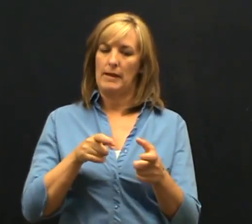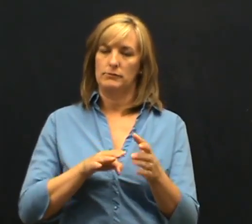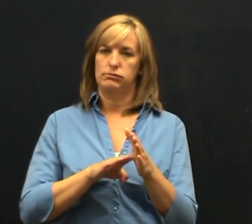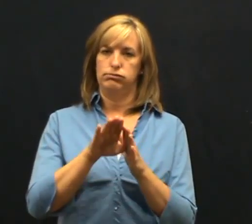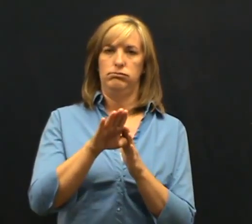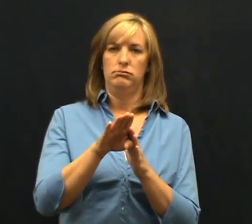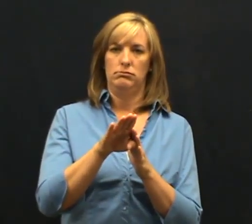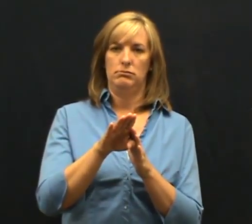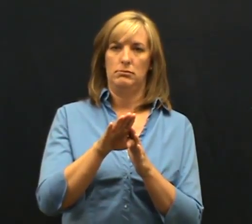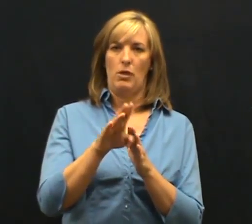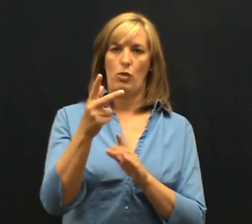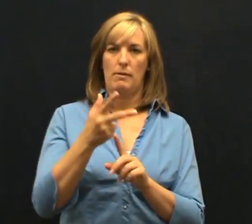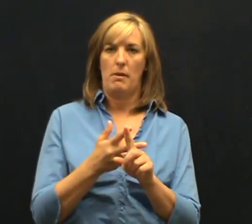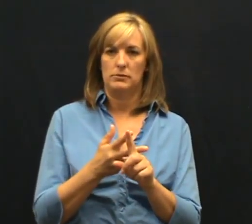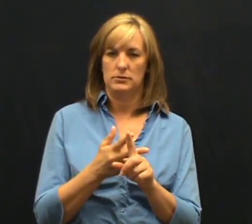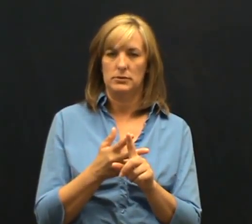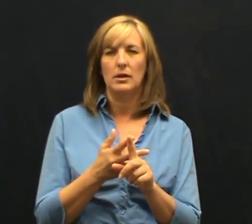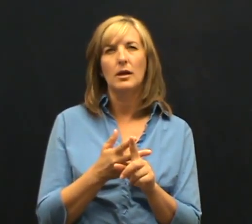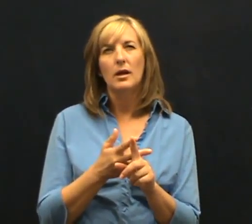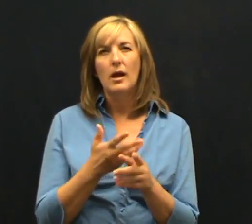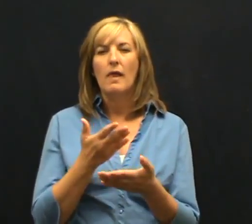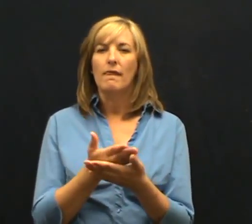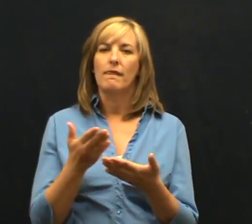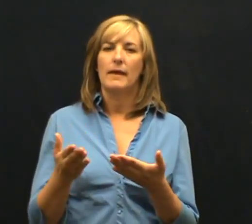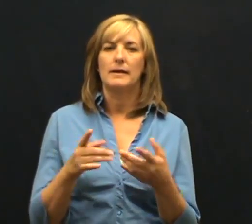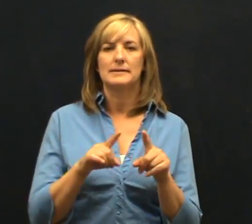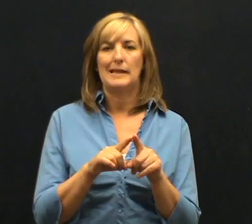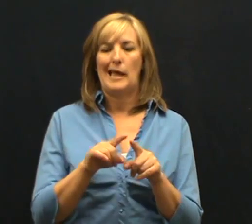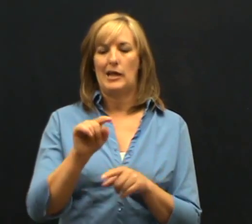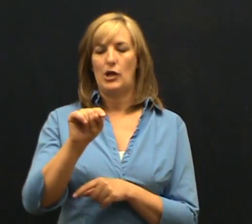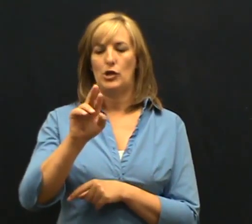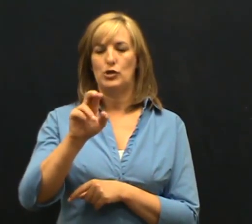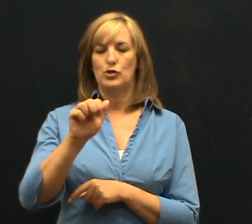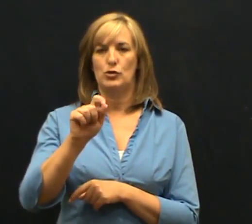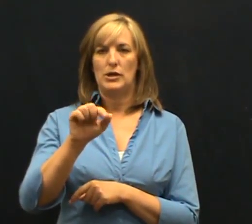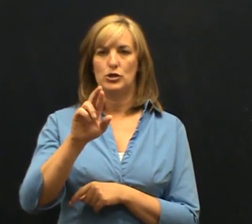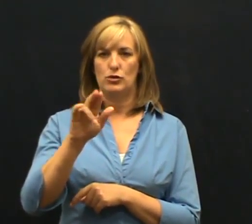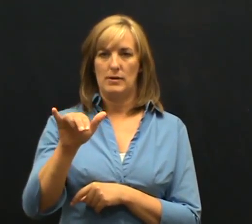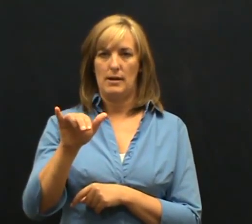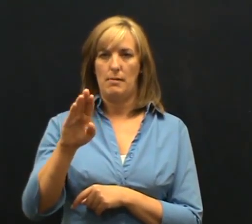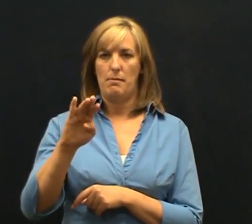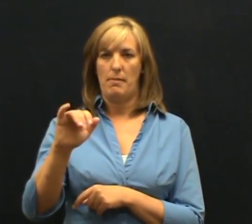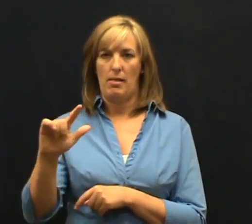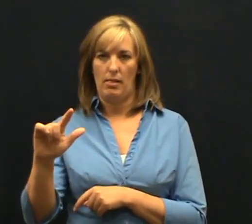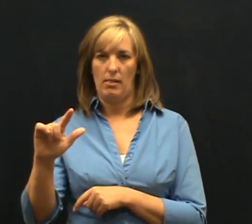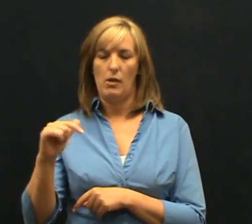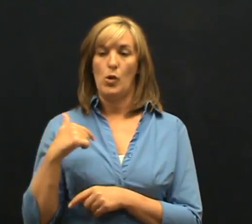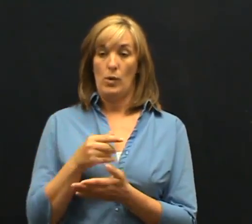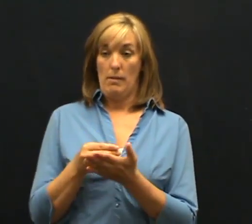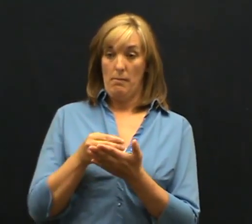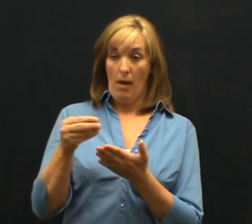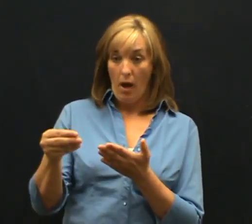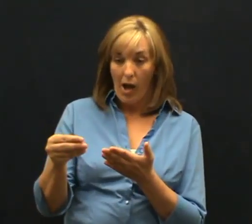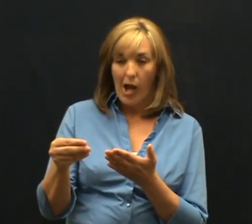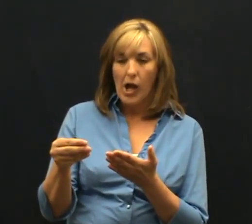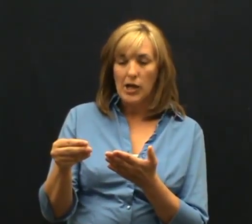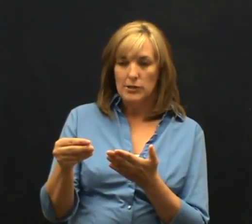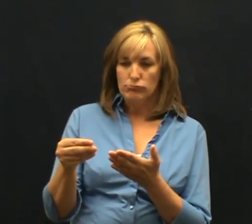so those would be things like maybe a treasury bill that we buy to earn a little bit of interest, but it's going